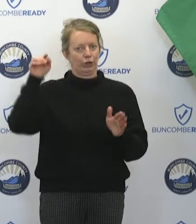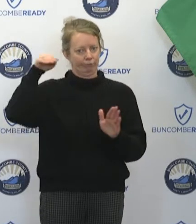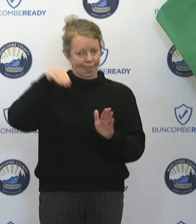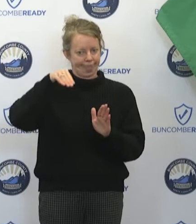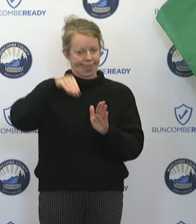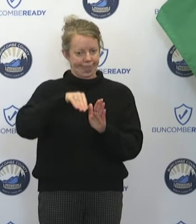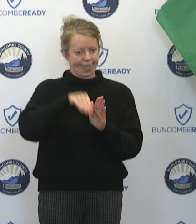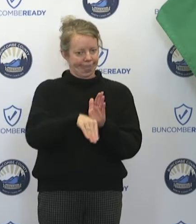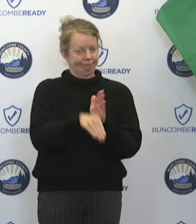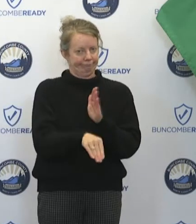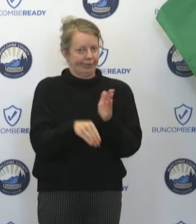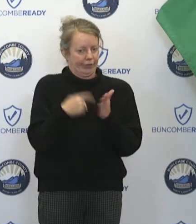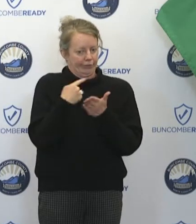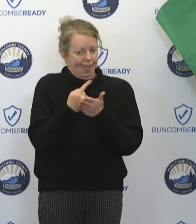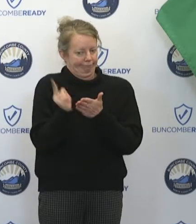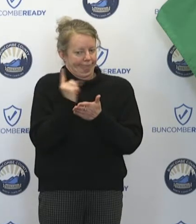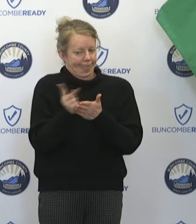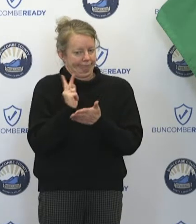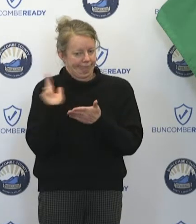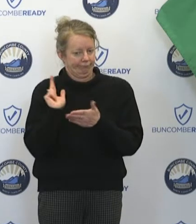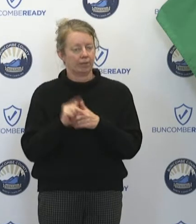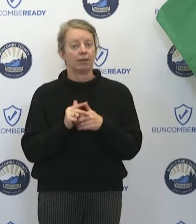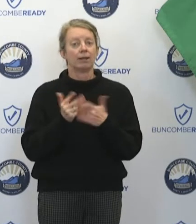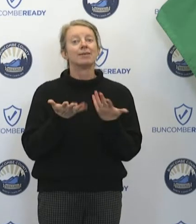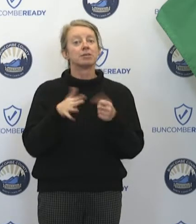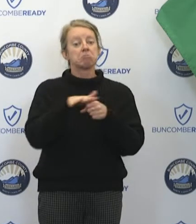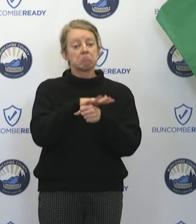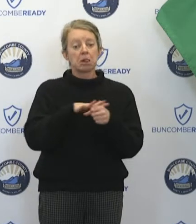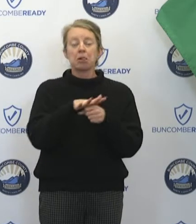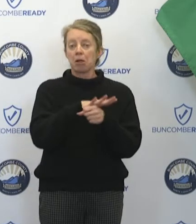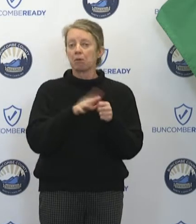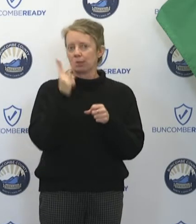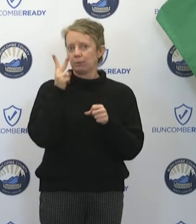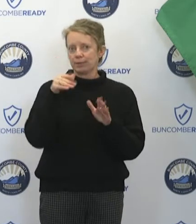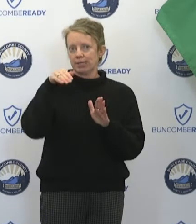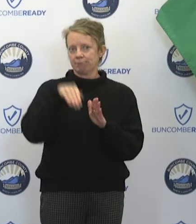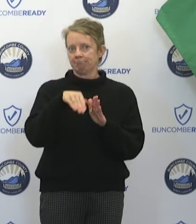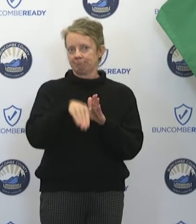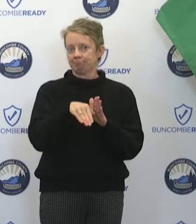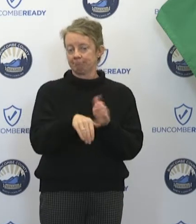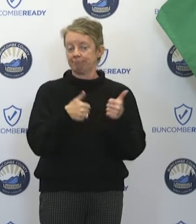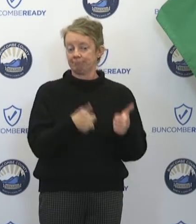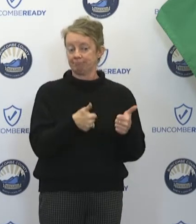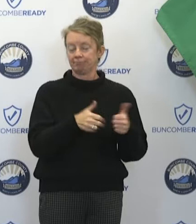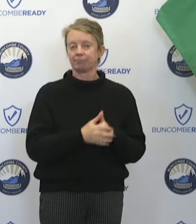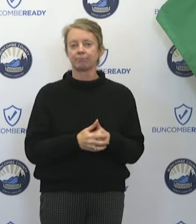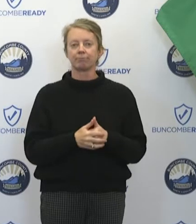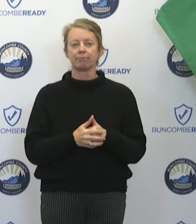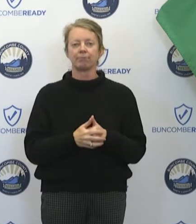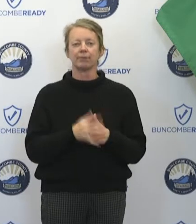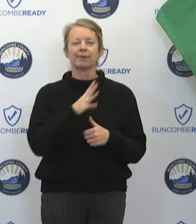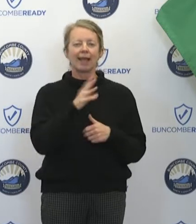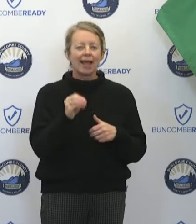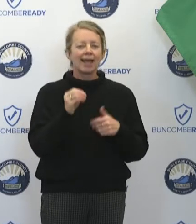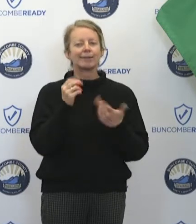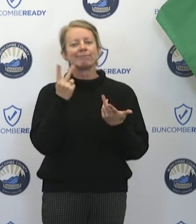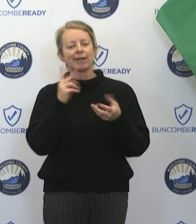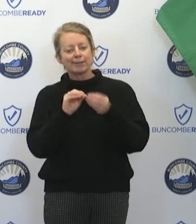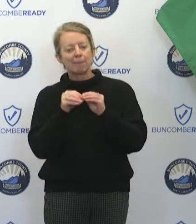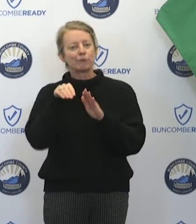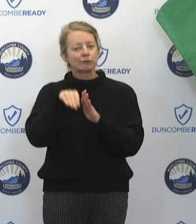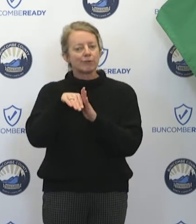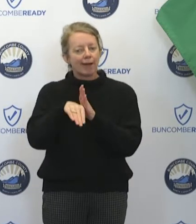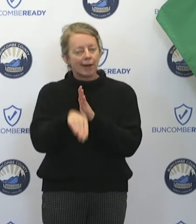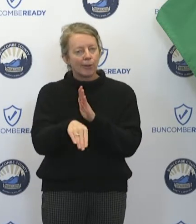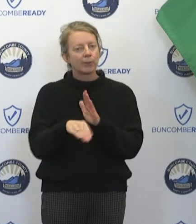weeks. While our local trends continue to move in a favorable direction, the decline in new cases of percent positivity comes at a